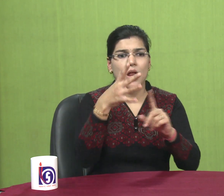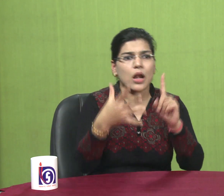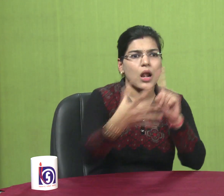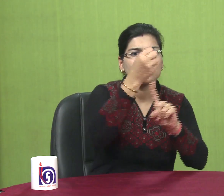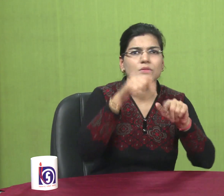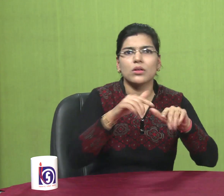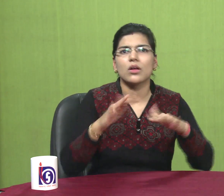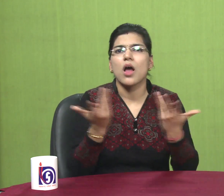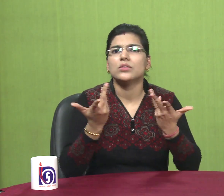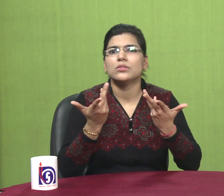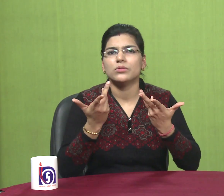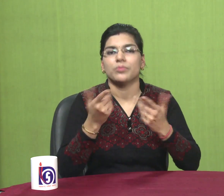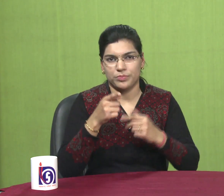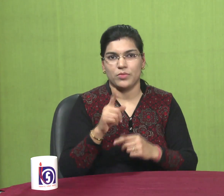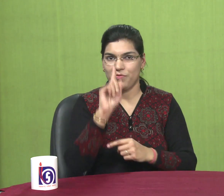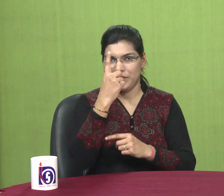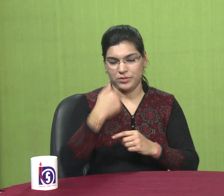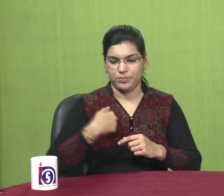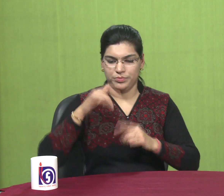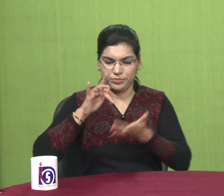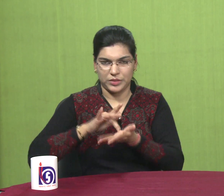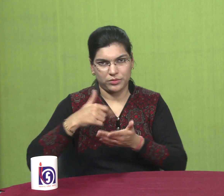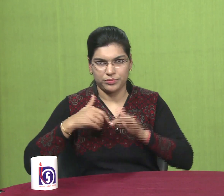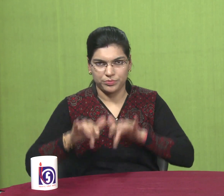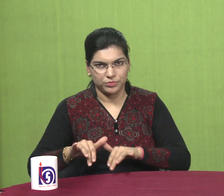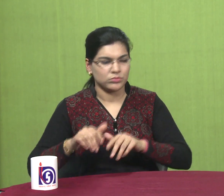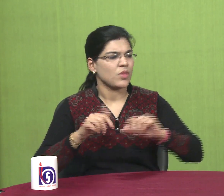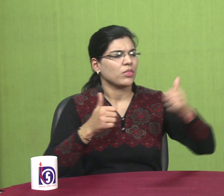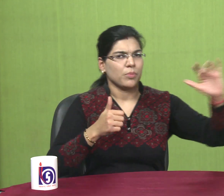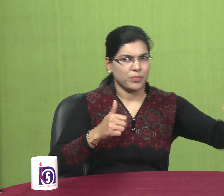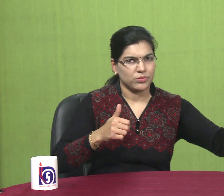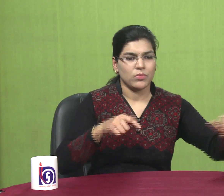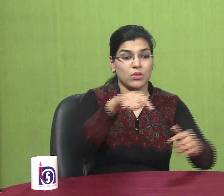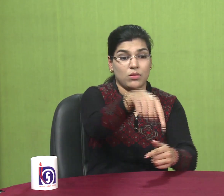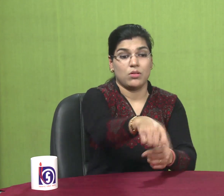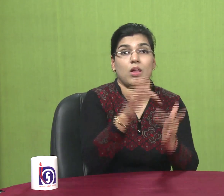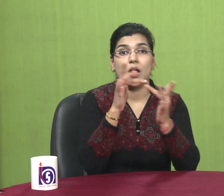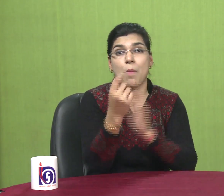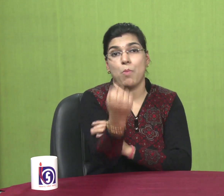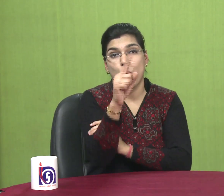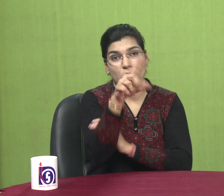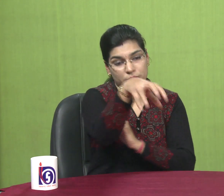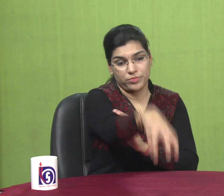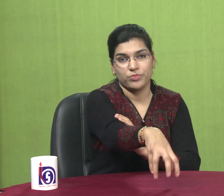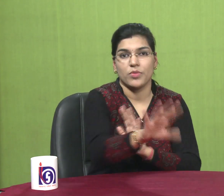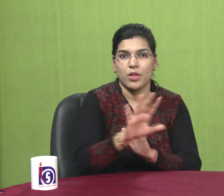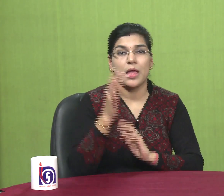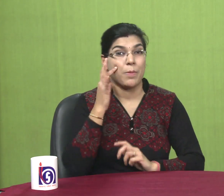Sending and receiving messages. To receive email, you need an account on mail server. This